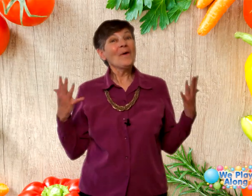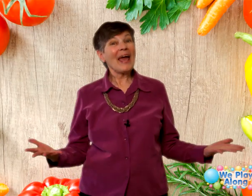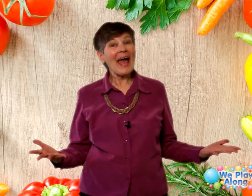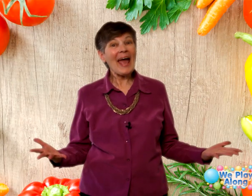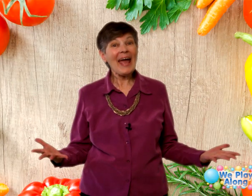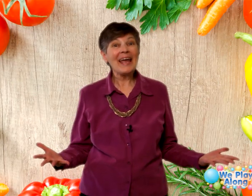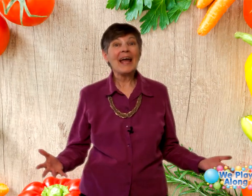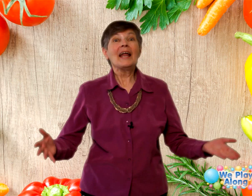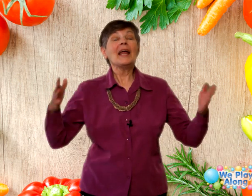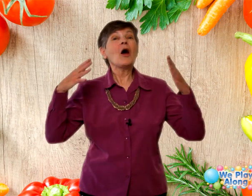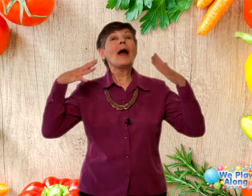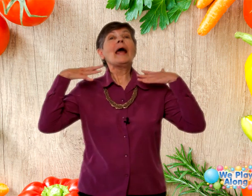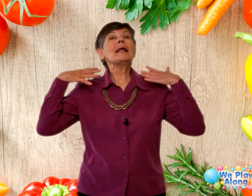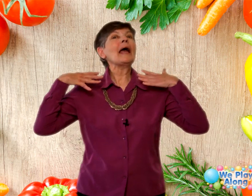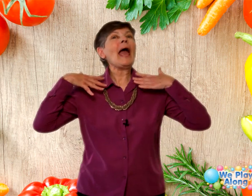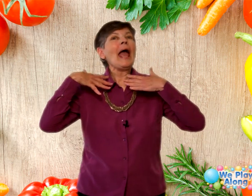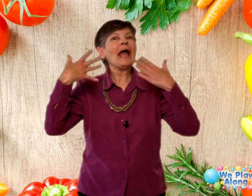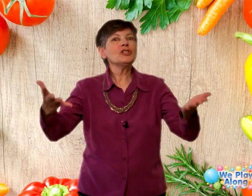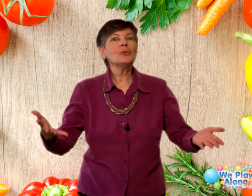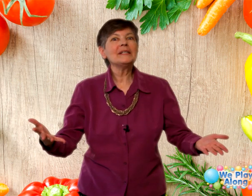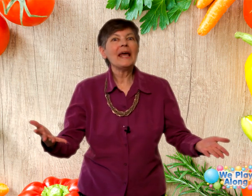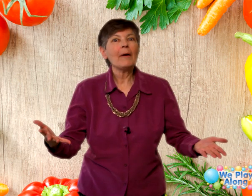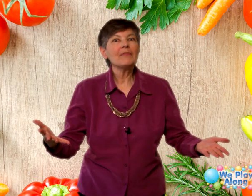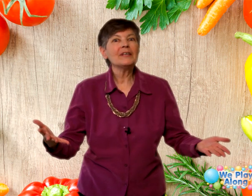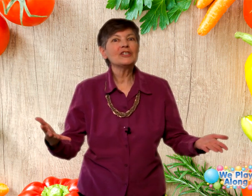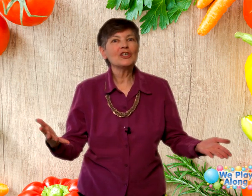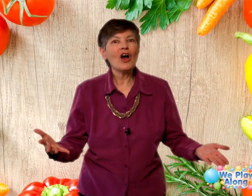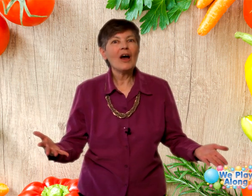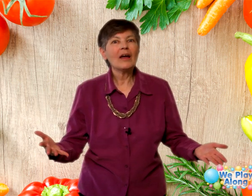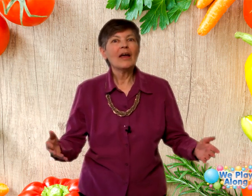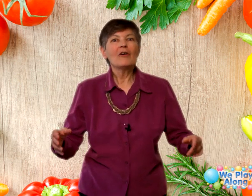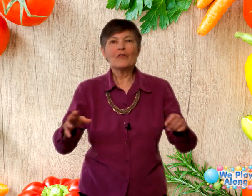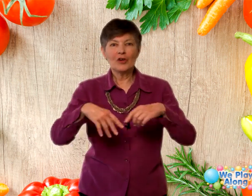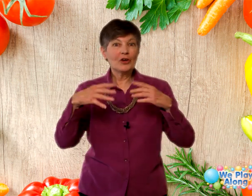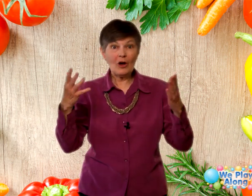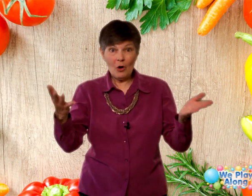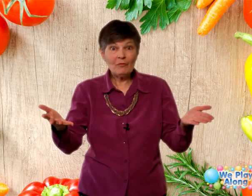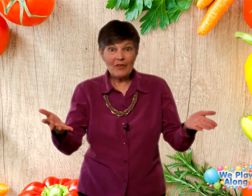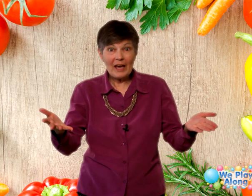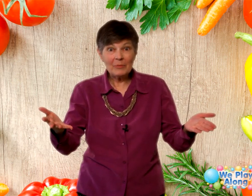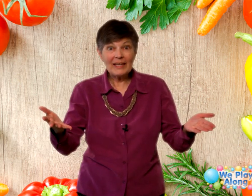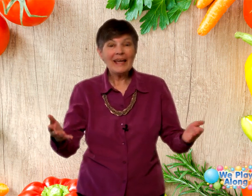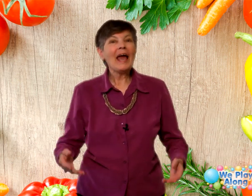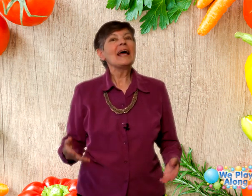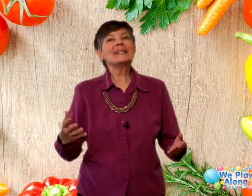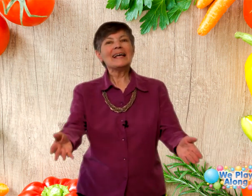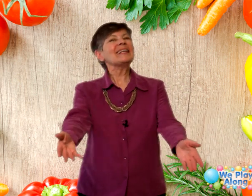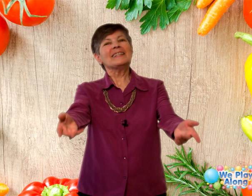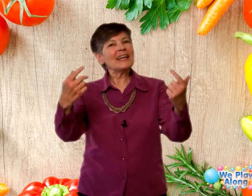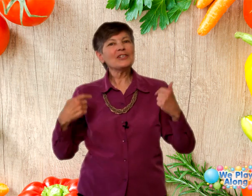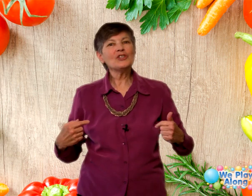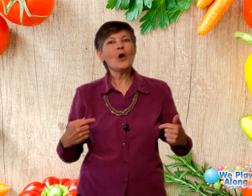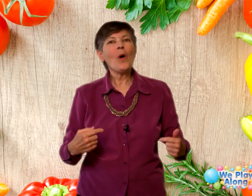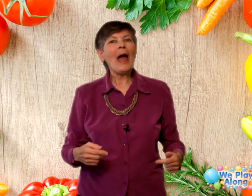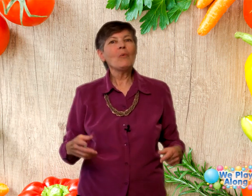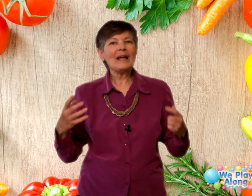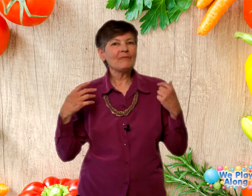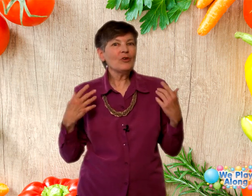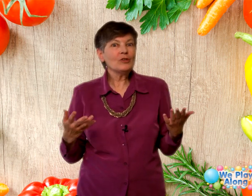Okay, now as you adapt this song for your own family, let us know what foods